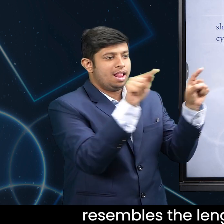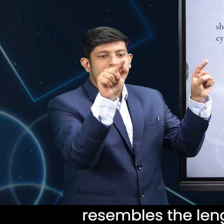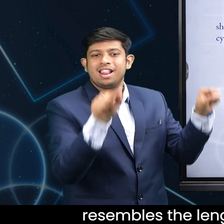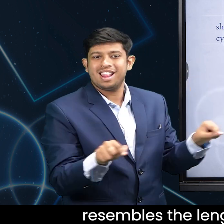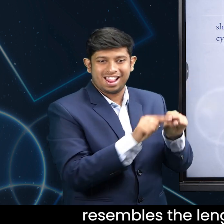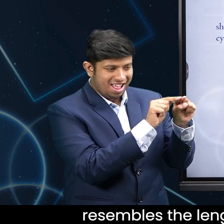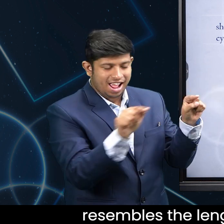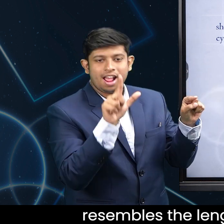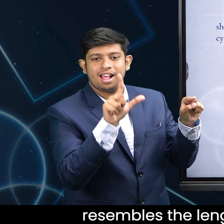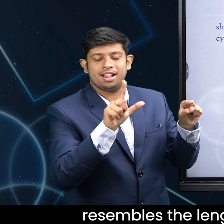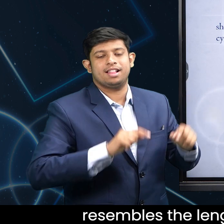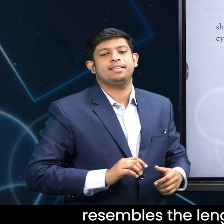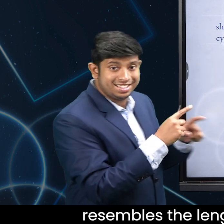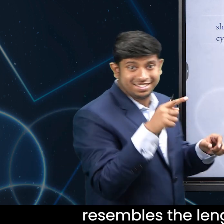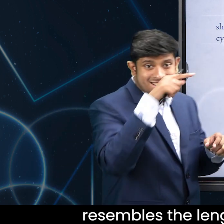sheet respectively.